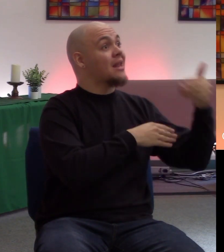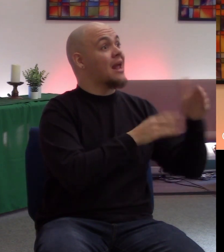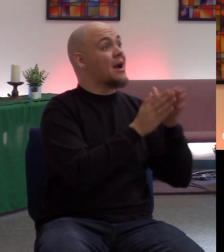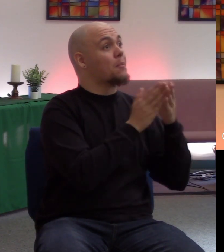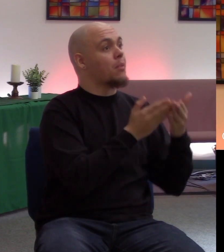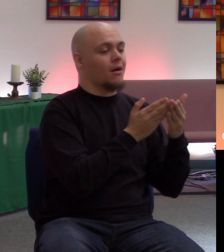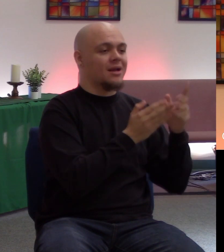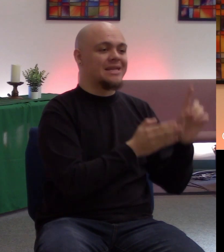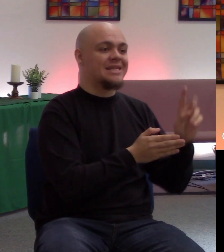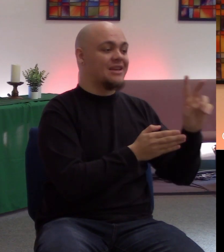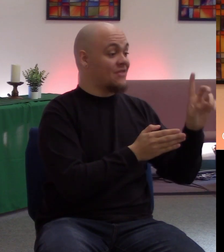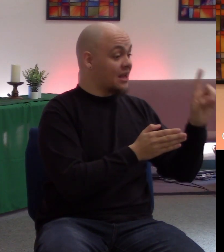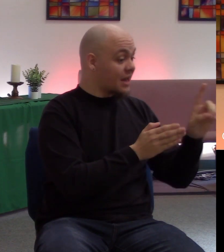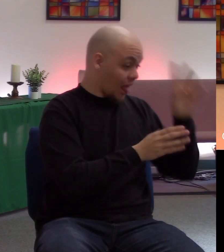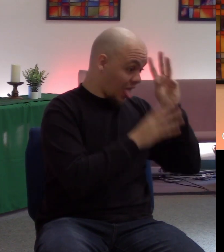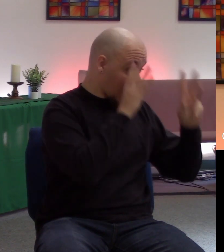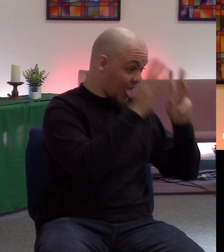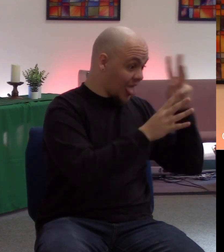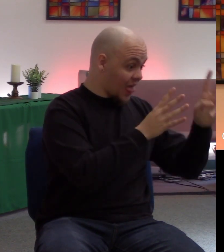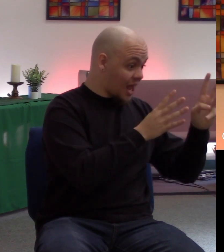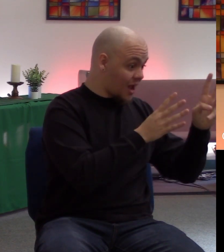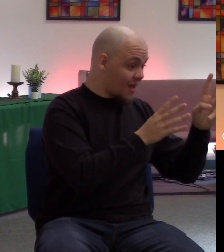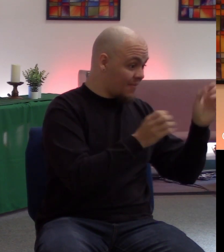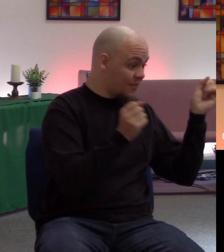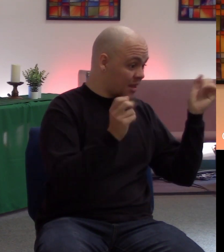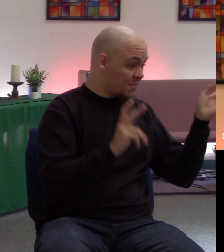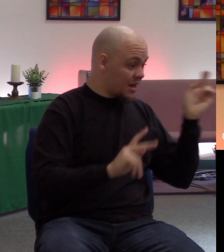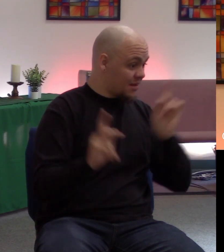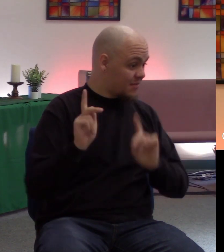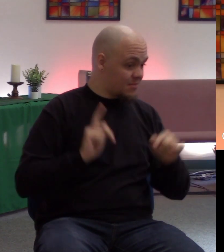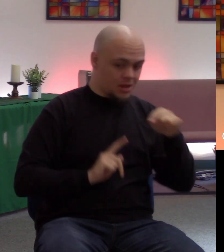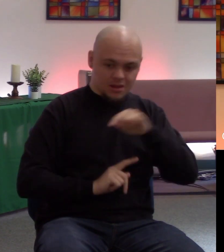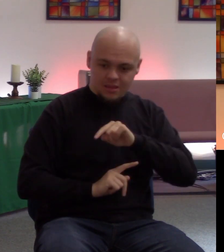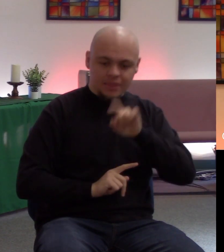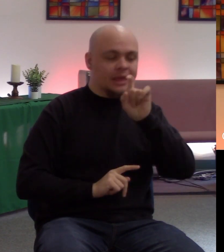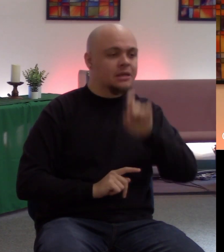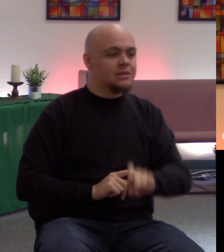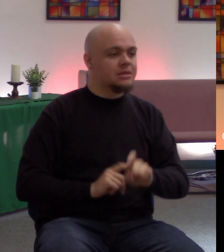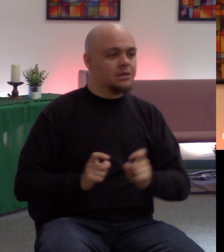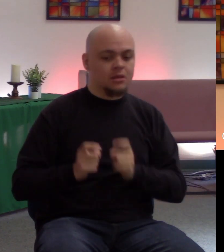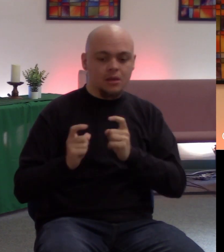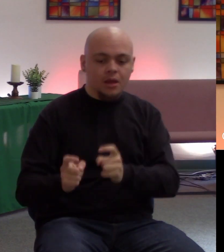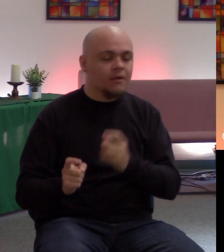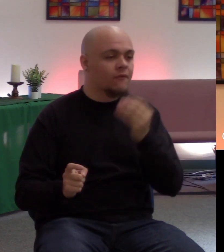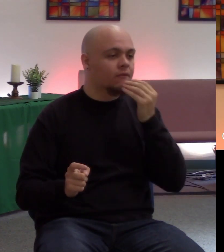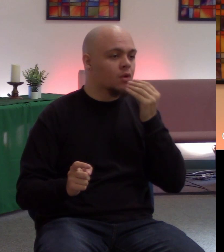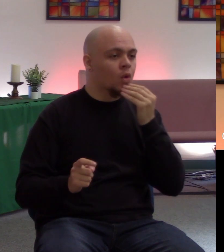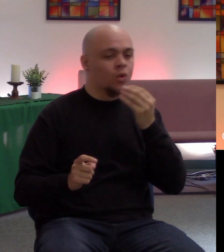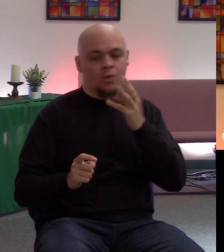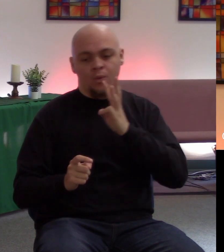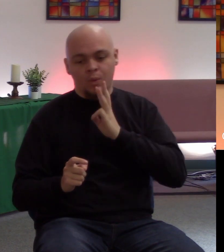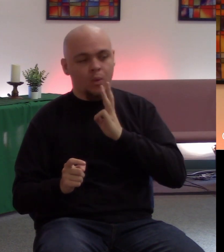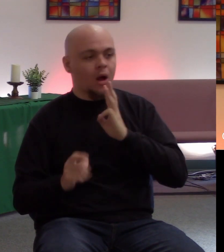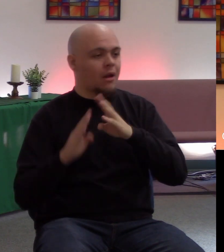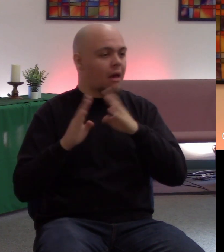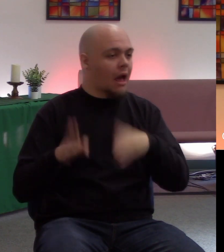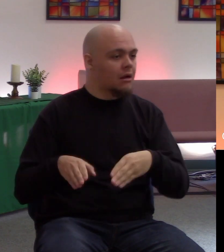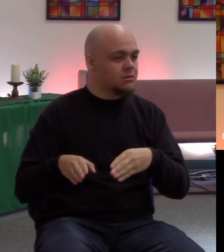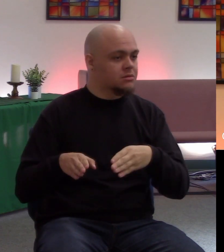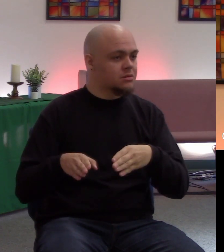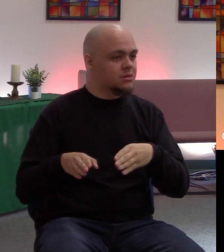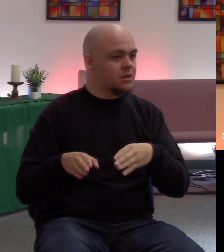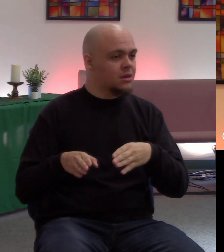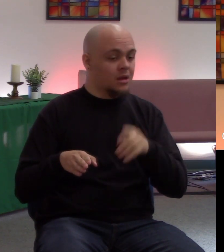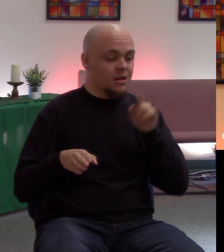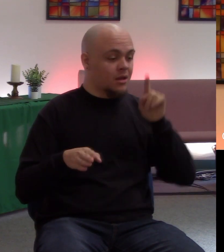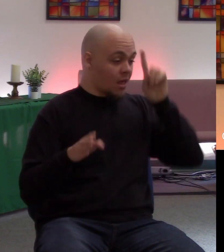I'm so busy putting together my next book and DVD combo that I forget that there are a lot of people who just need basic